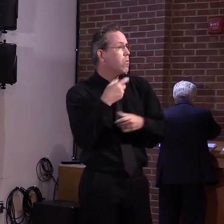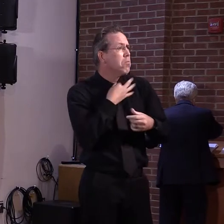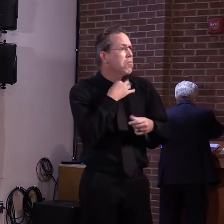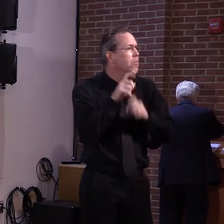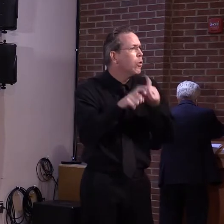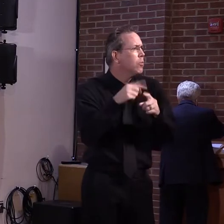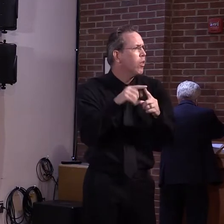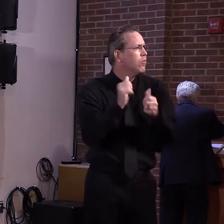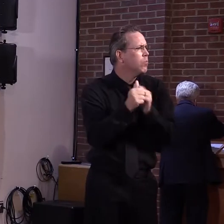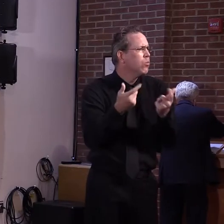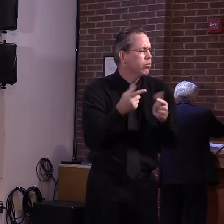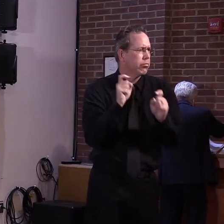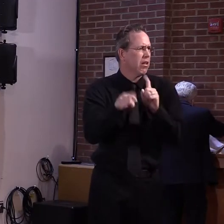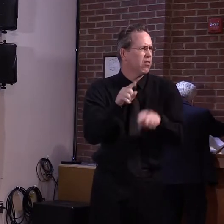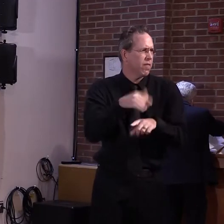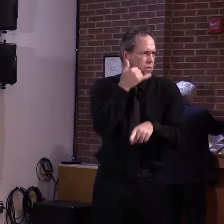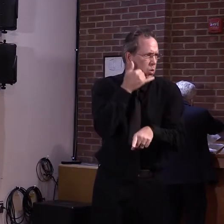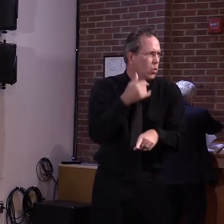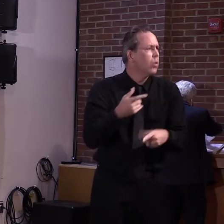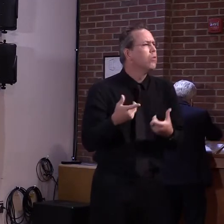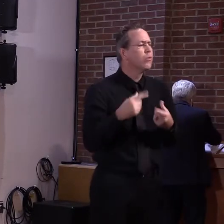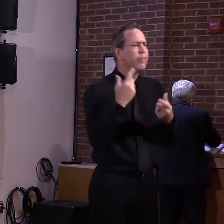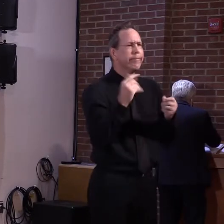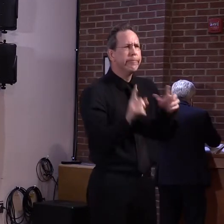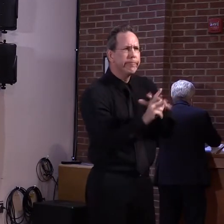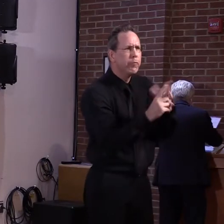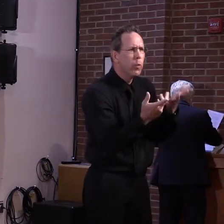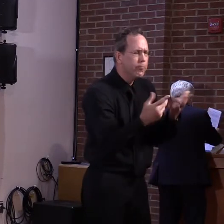and rec leads across the state should visit